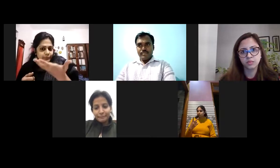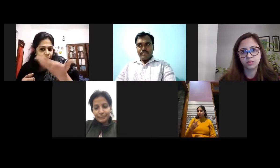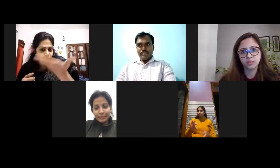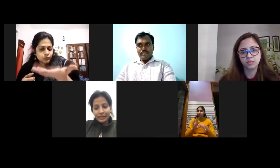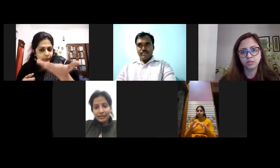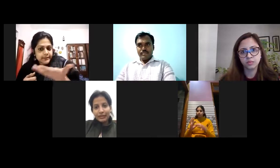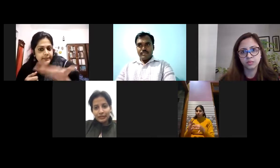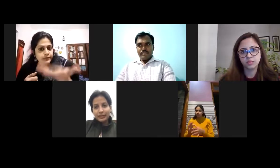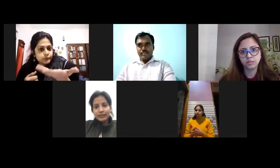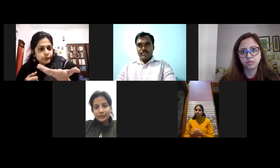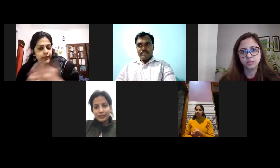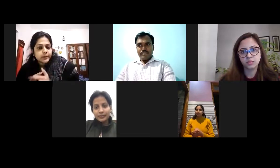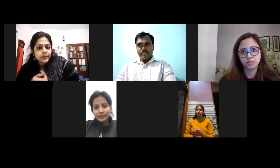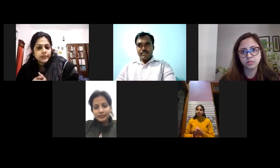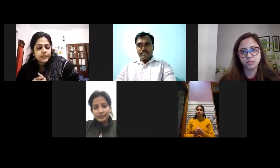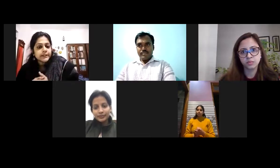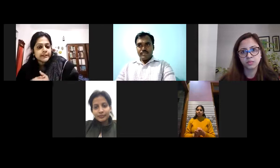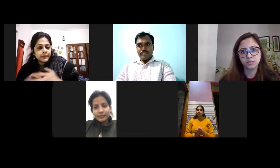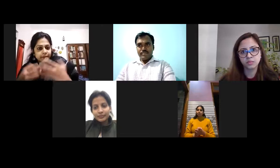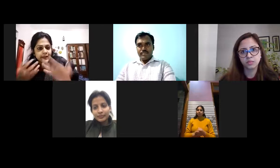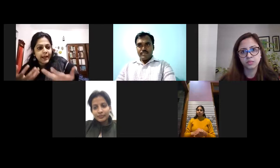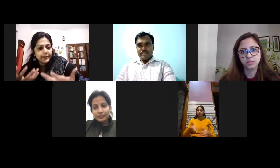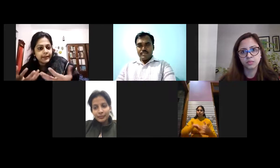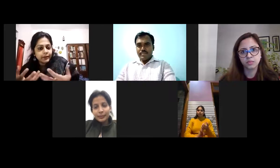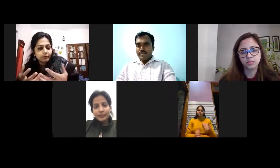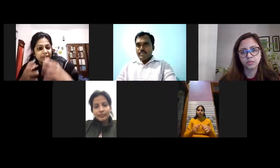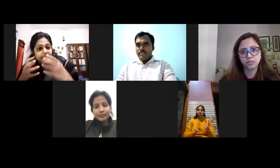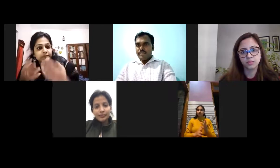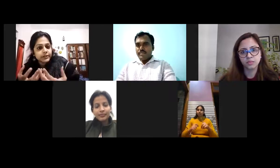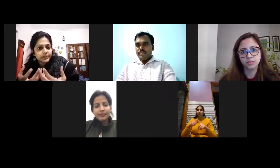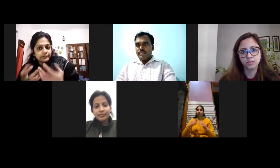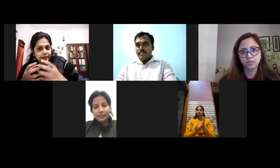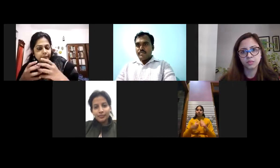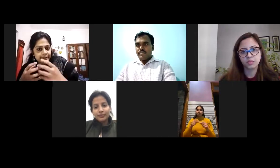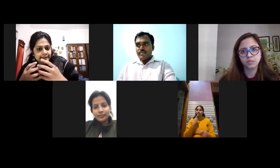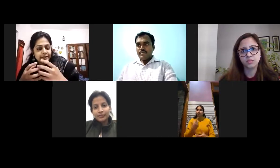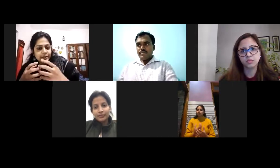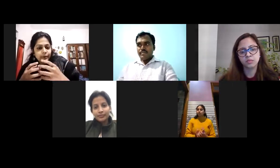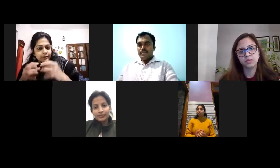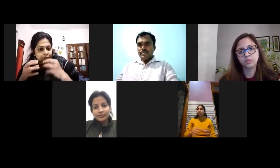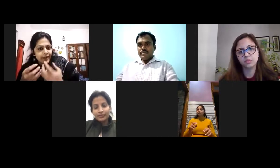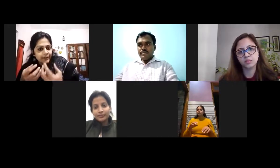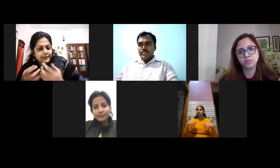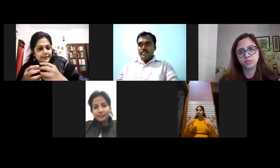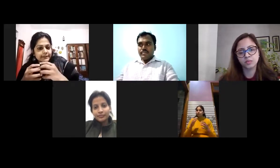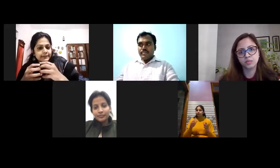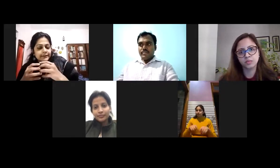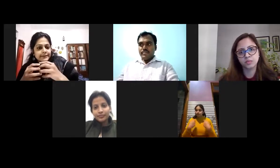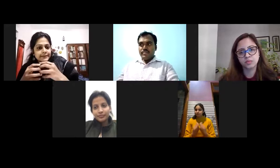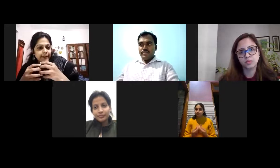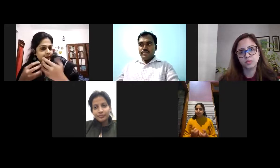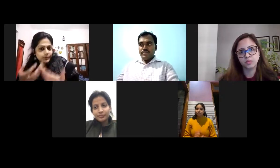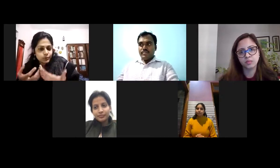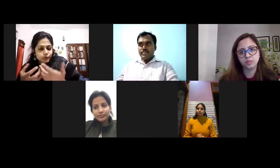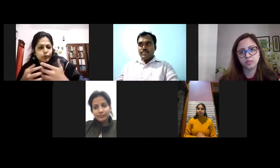why which is what resonated for me in Shankara's paper, the idea of the dysfunctional family is, and the fact that this is